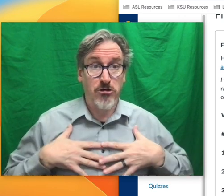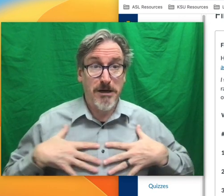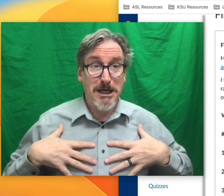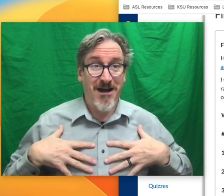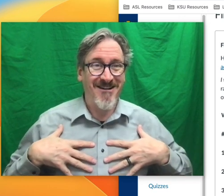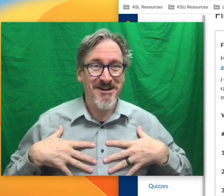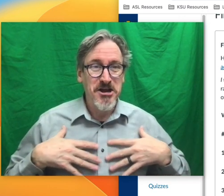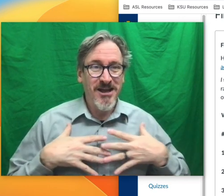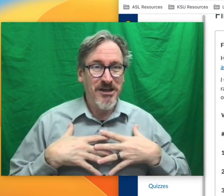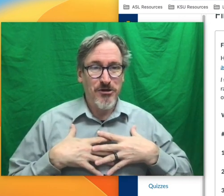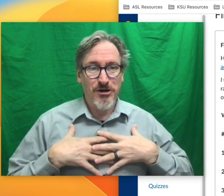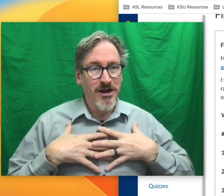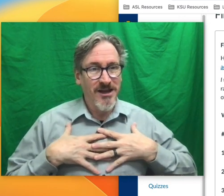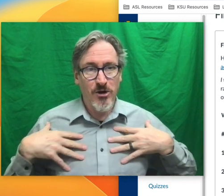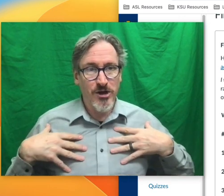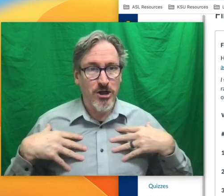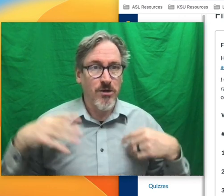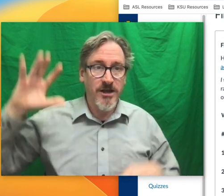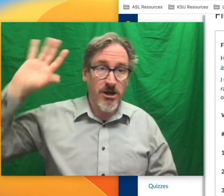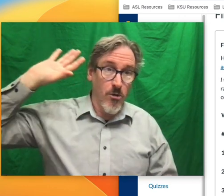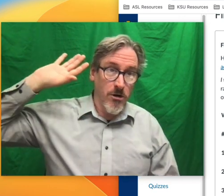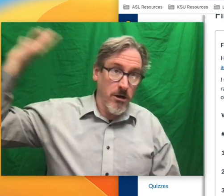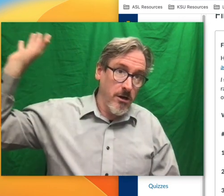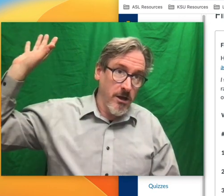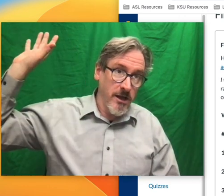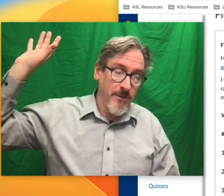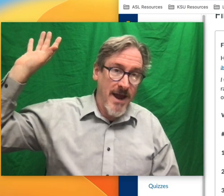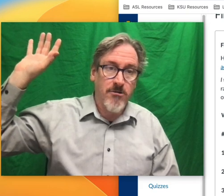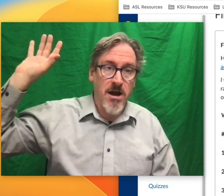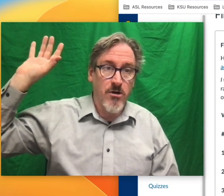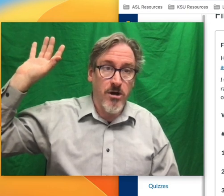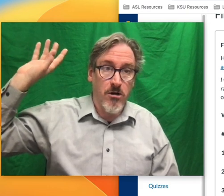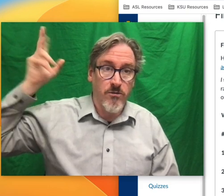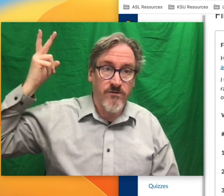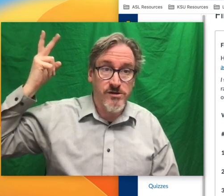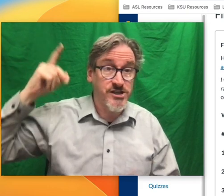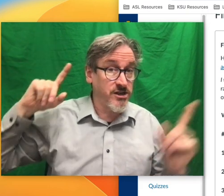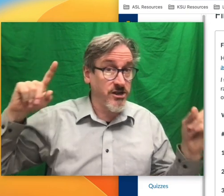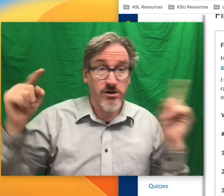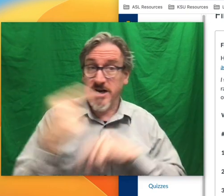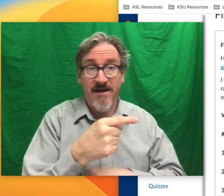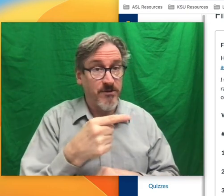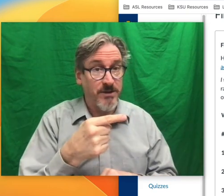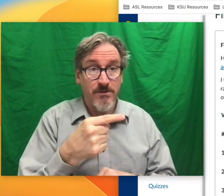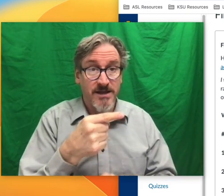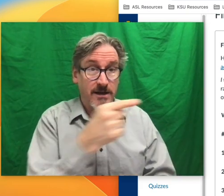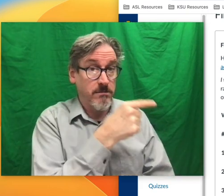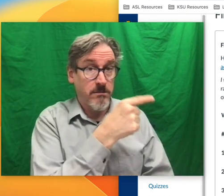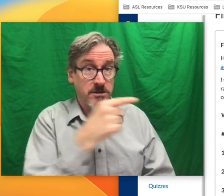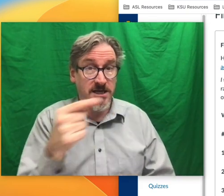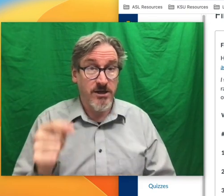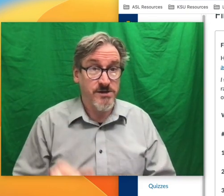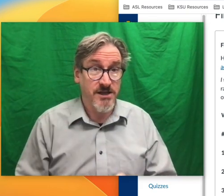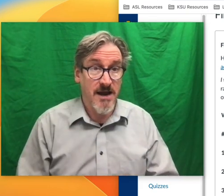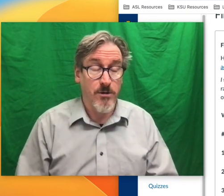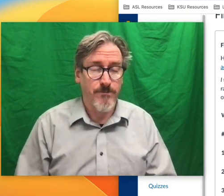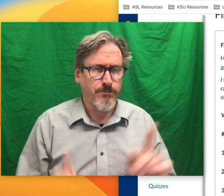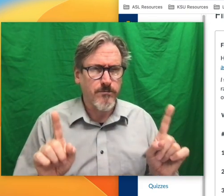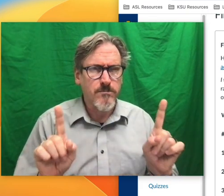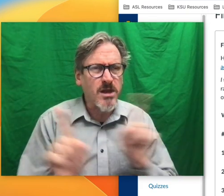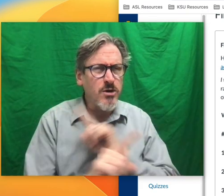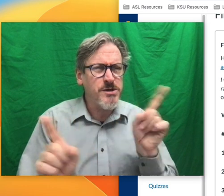words that are written on either, your clothing or in the background are reversed, you're going to have to play with that to get used to the